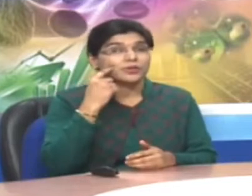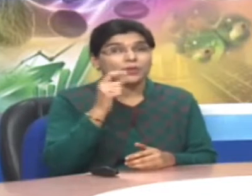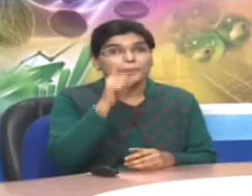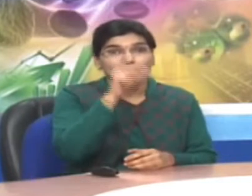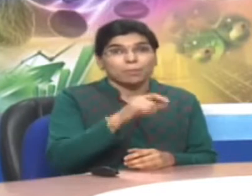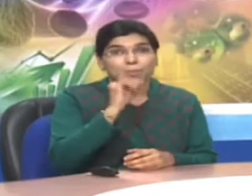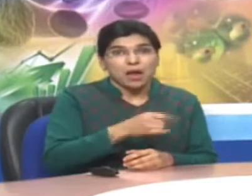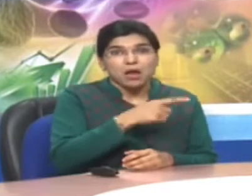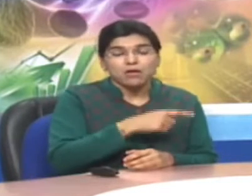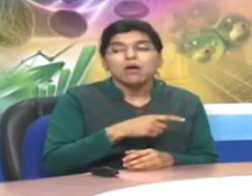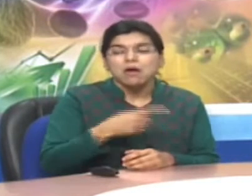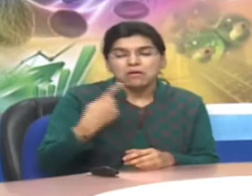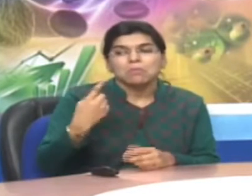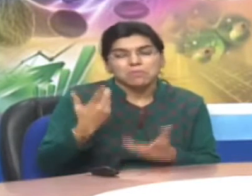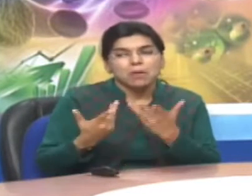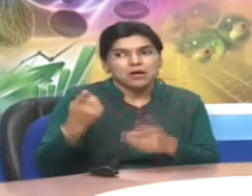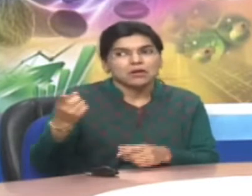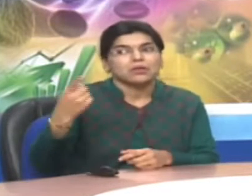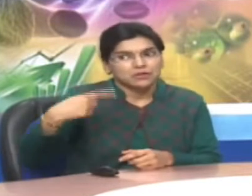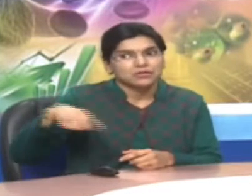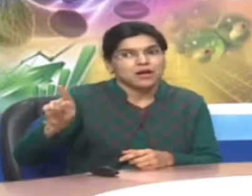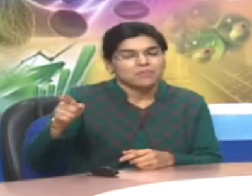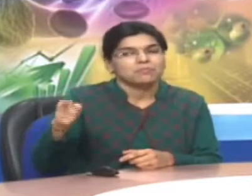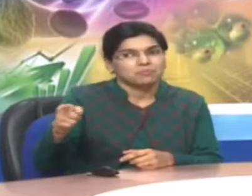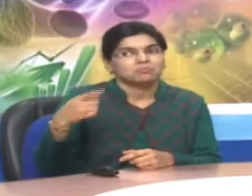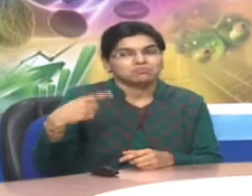Intruder says, "Maybe you were right."